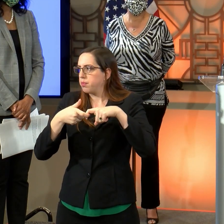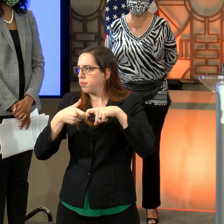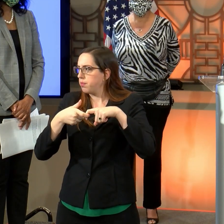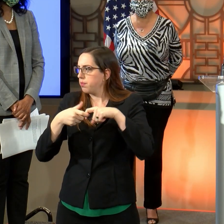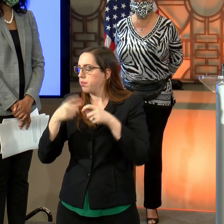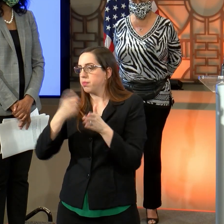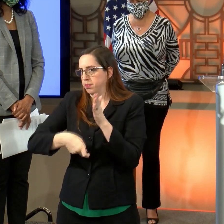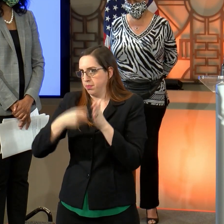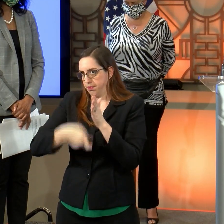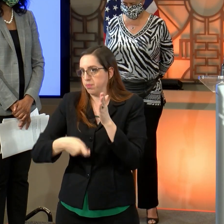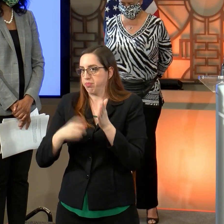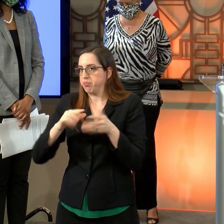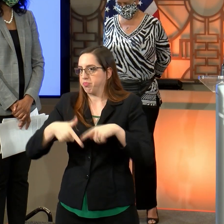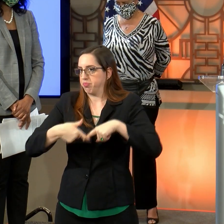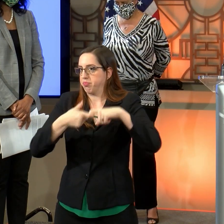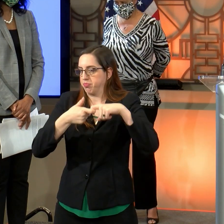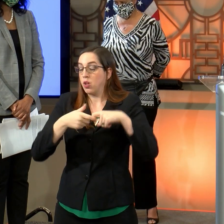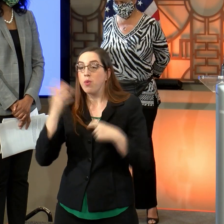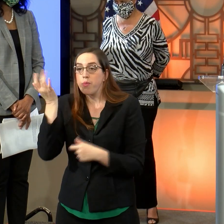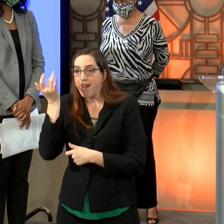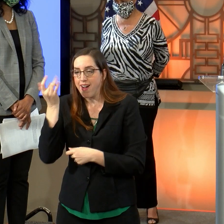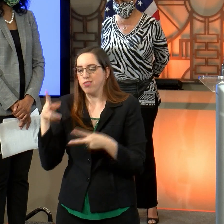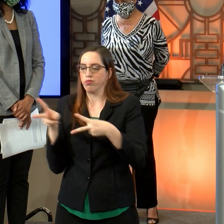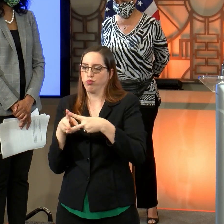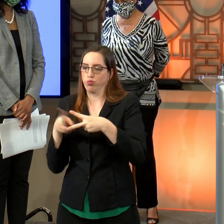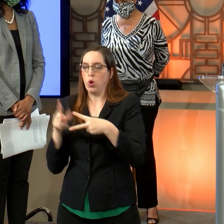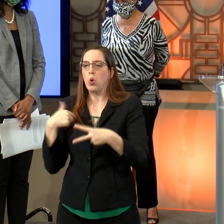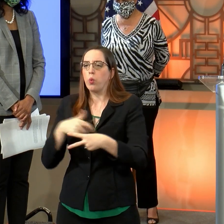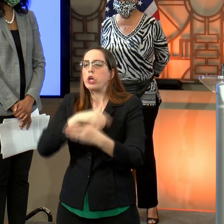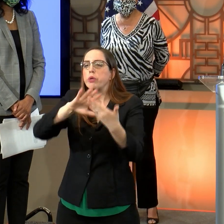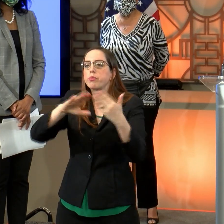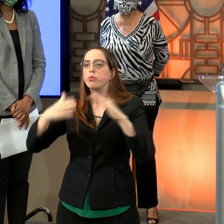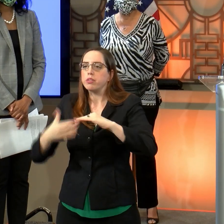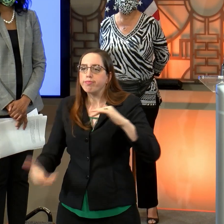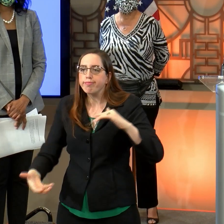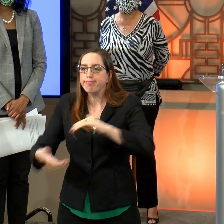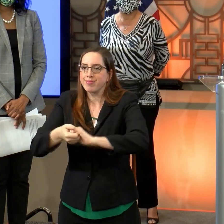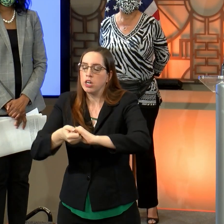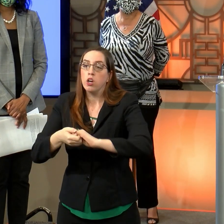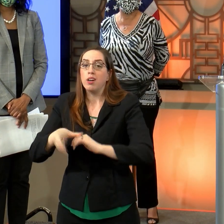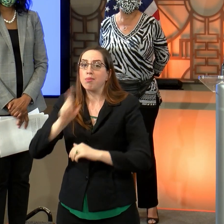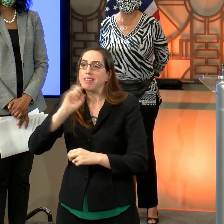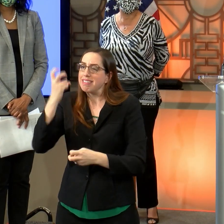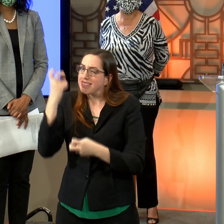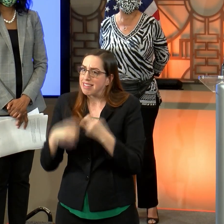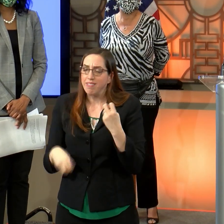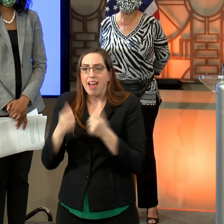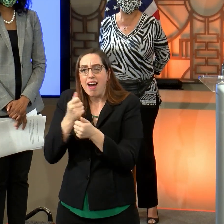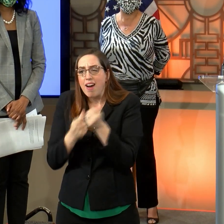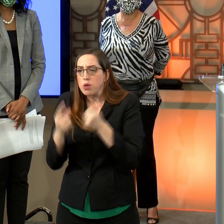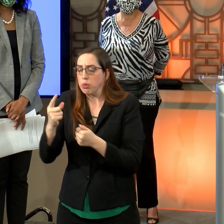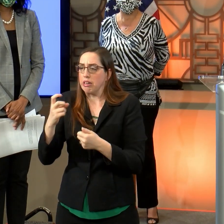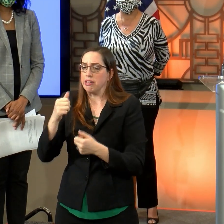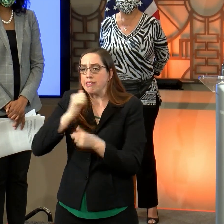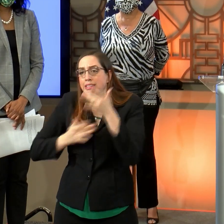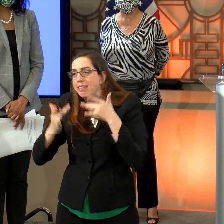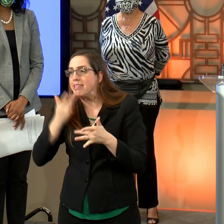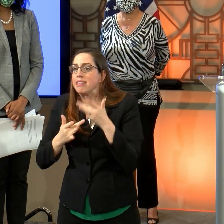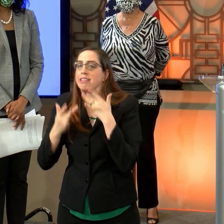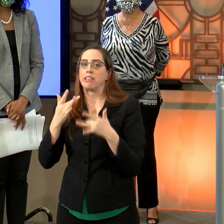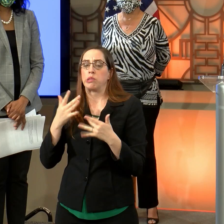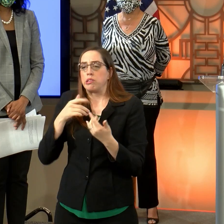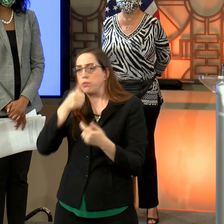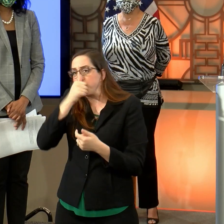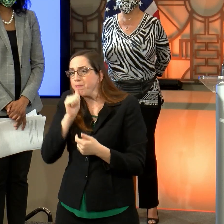different reasons. One is we're a community partner. This is a really tough time for everybody, and therefore we want to do what